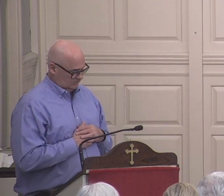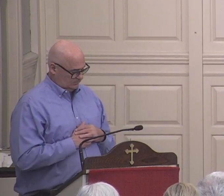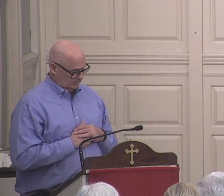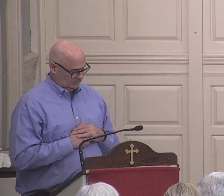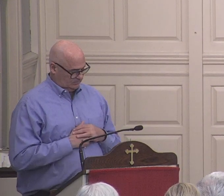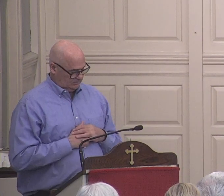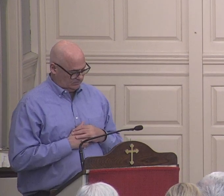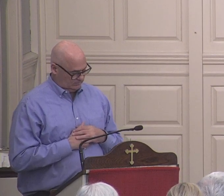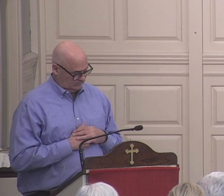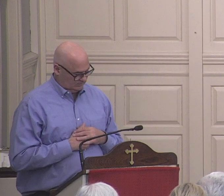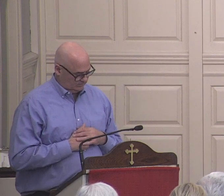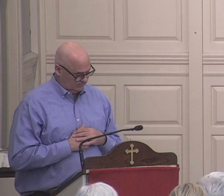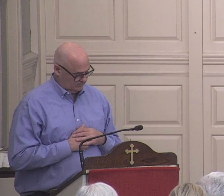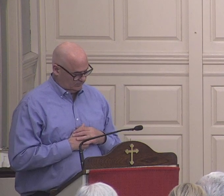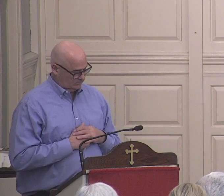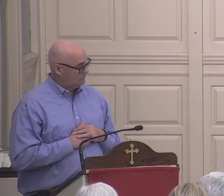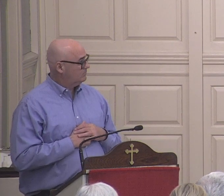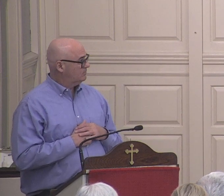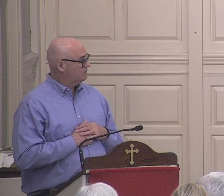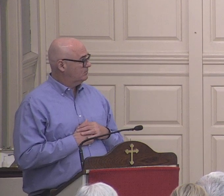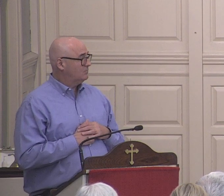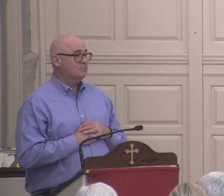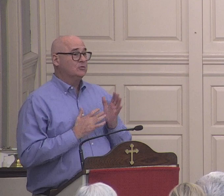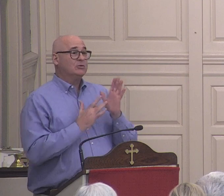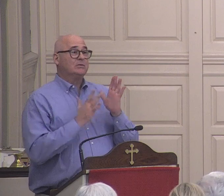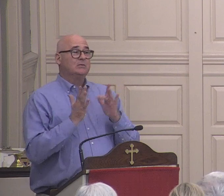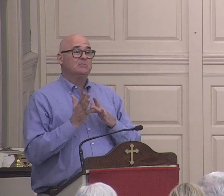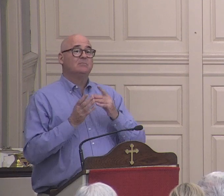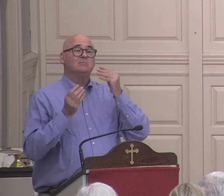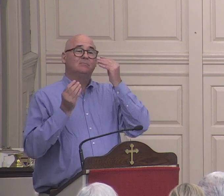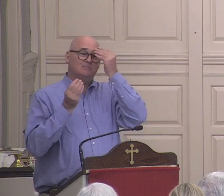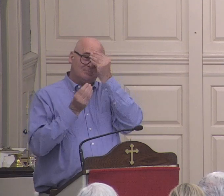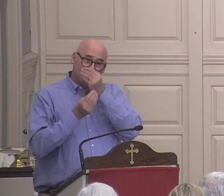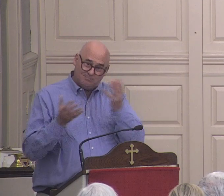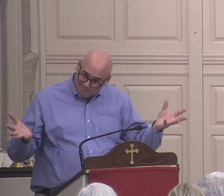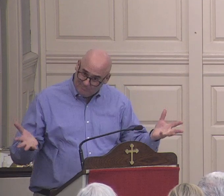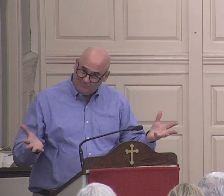one, "Surely it is not I."